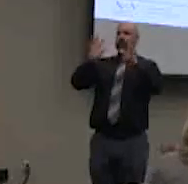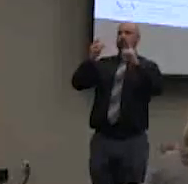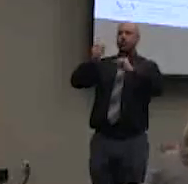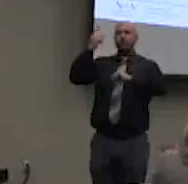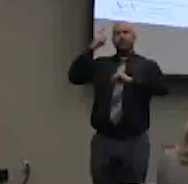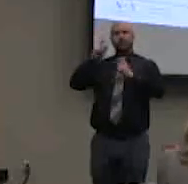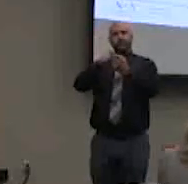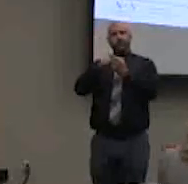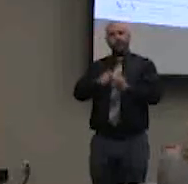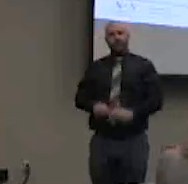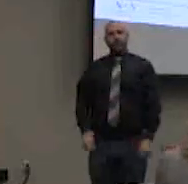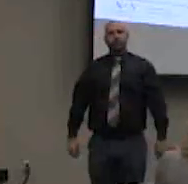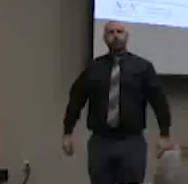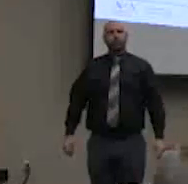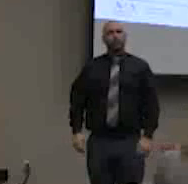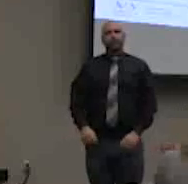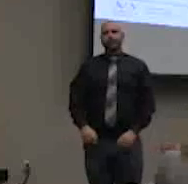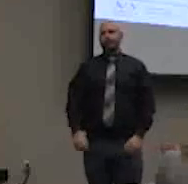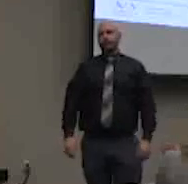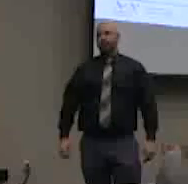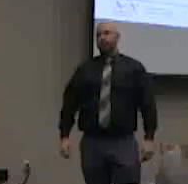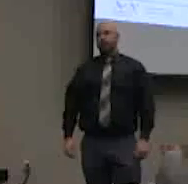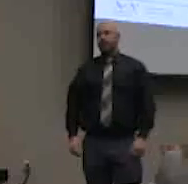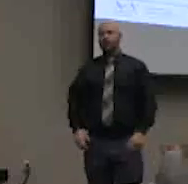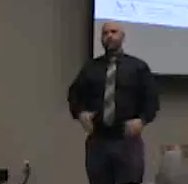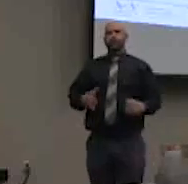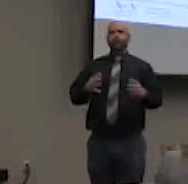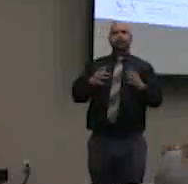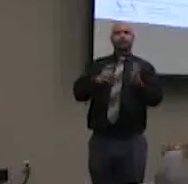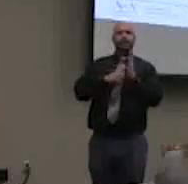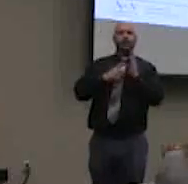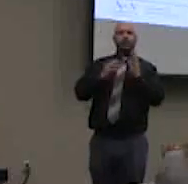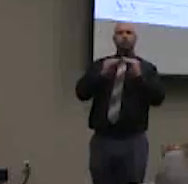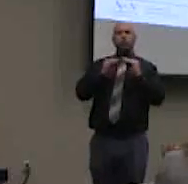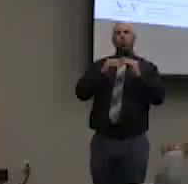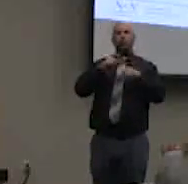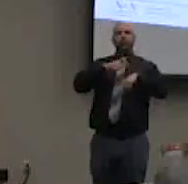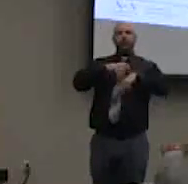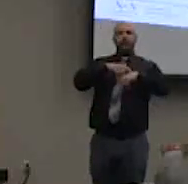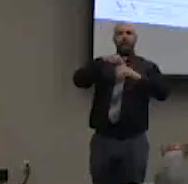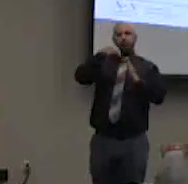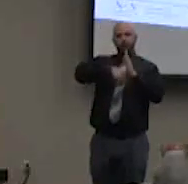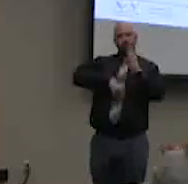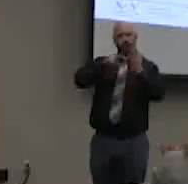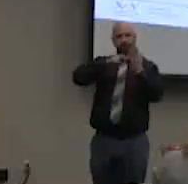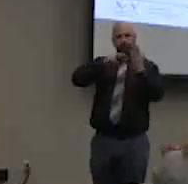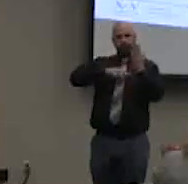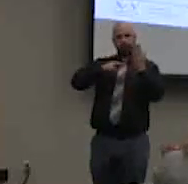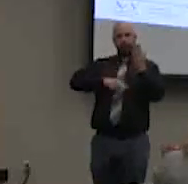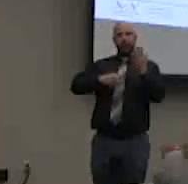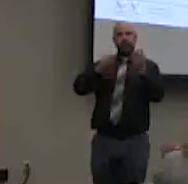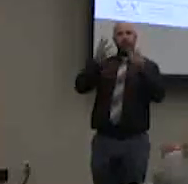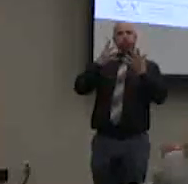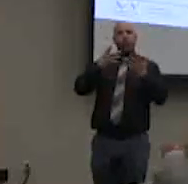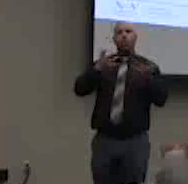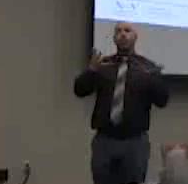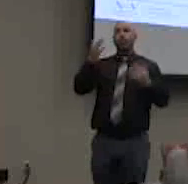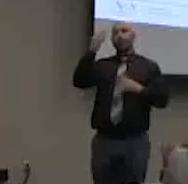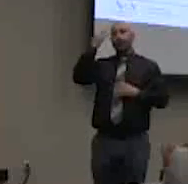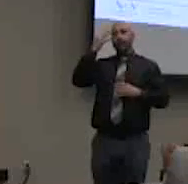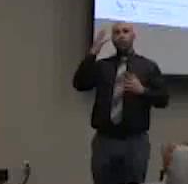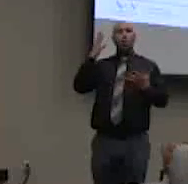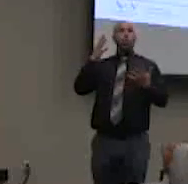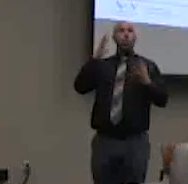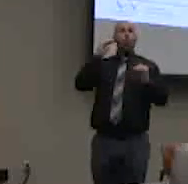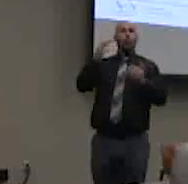look at these when you have some time. Let us know what you think, and hopefully these will be useful when you're out there talking about the Commission and your work in the